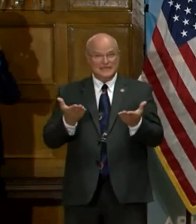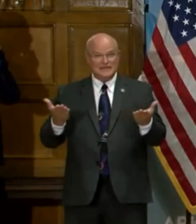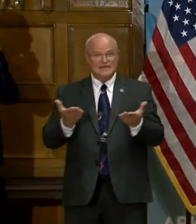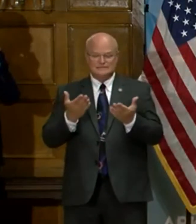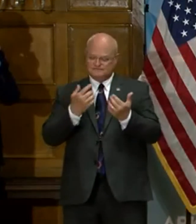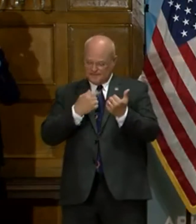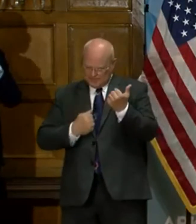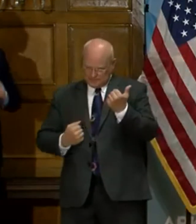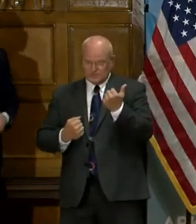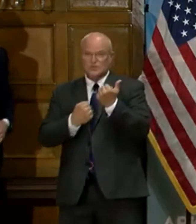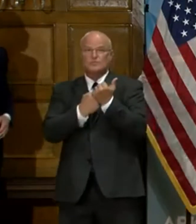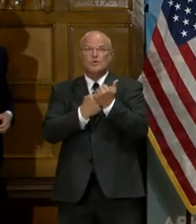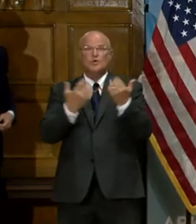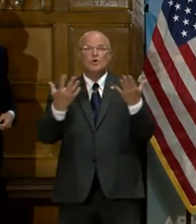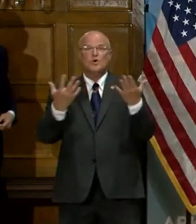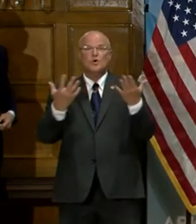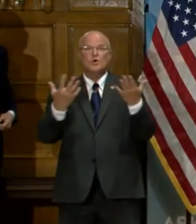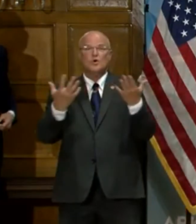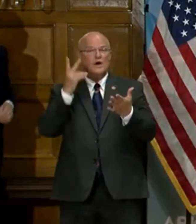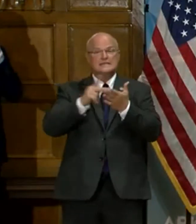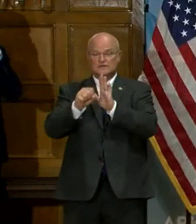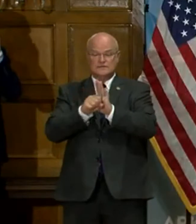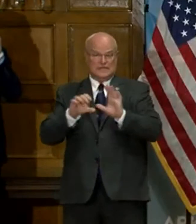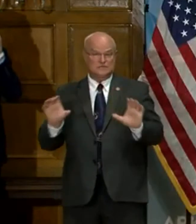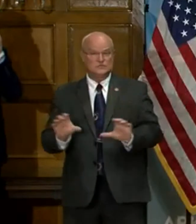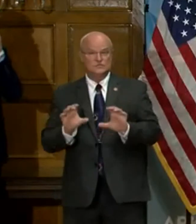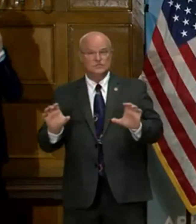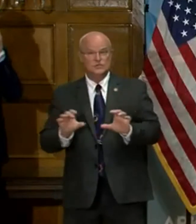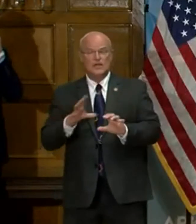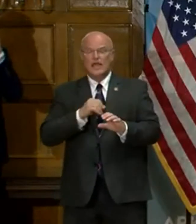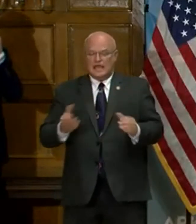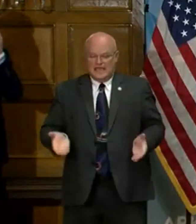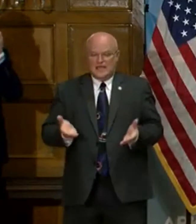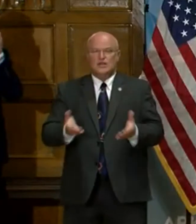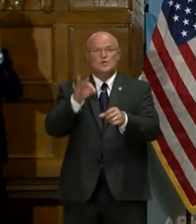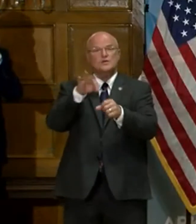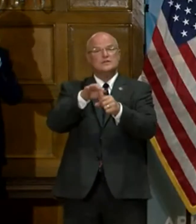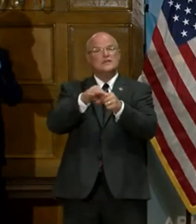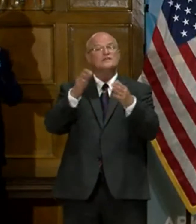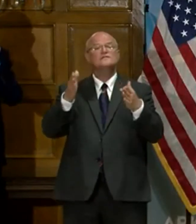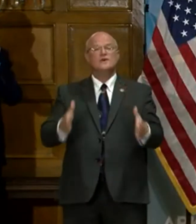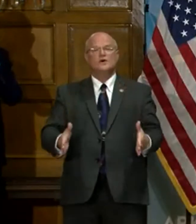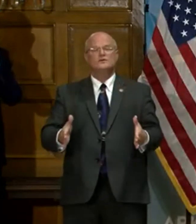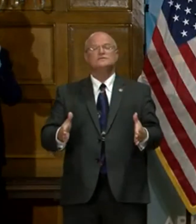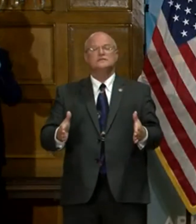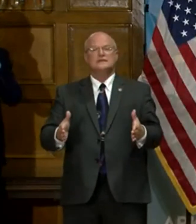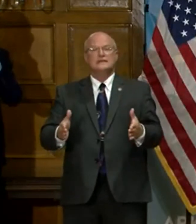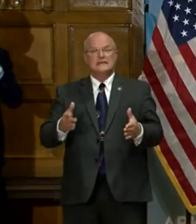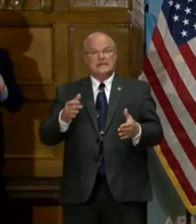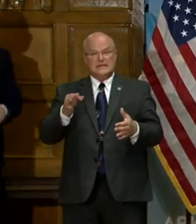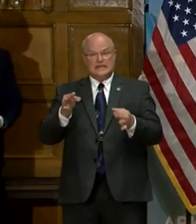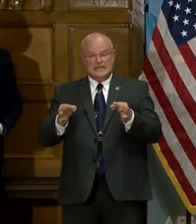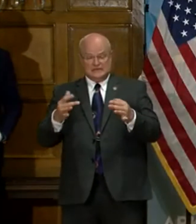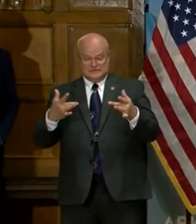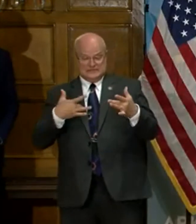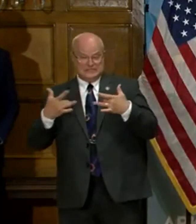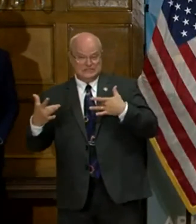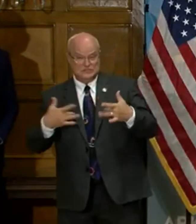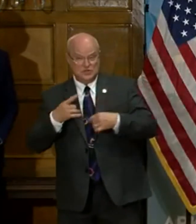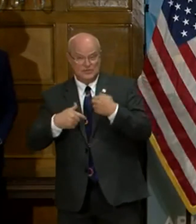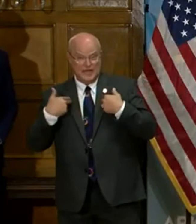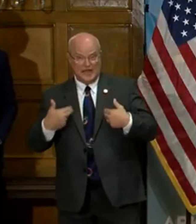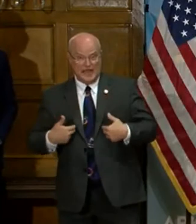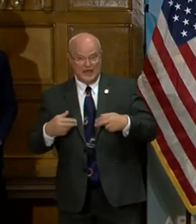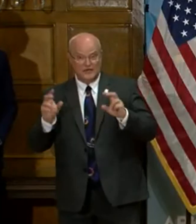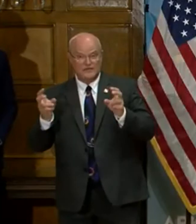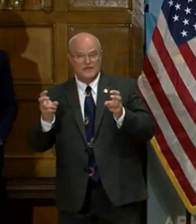to support what the Secretary of State is doing and encourage our voters to, if they are concerned about their